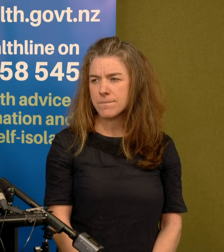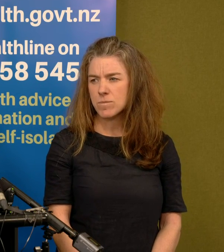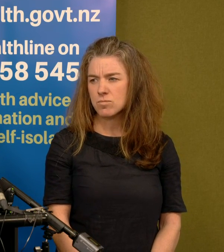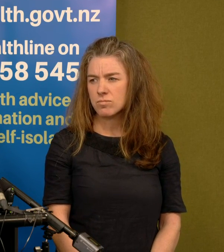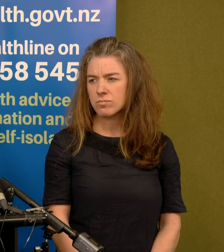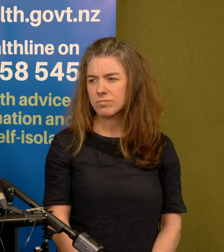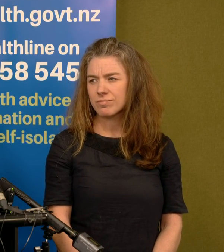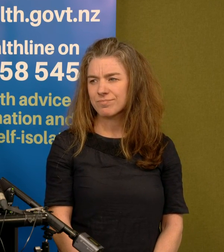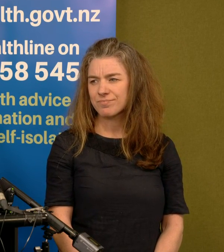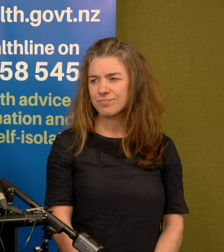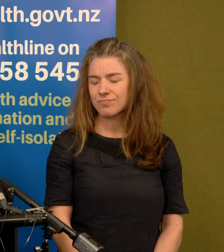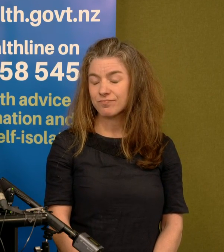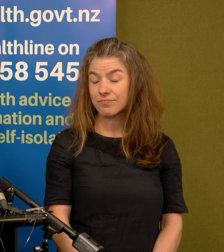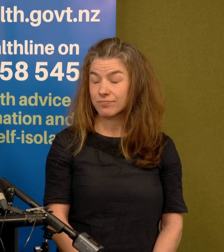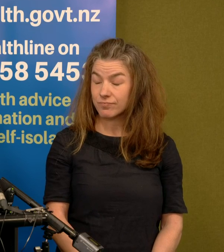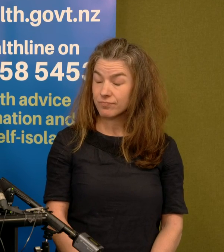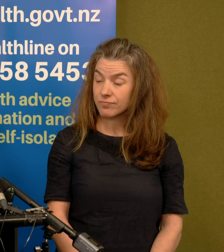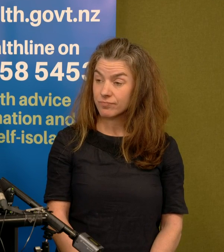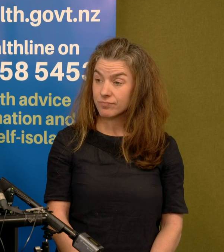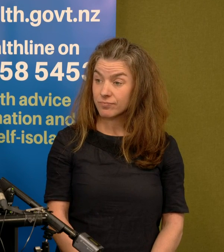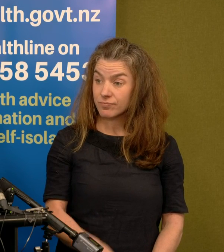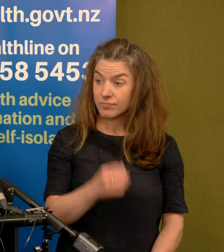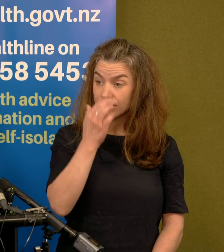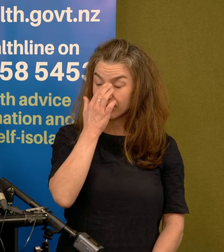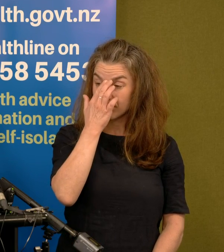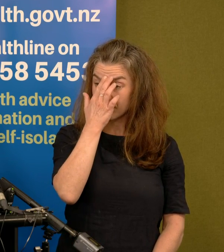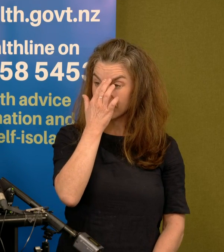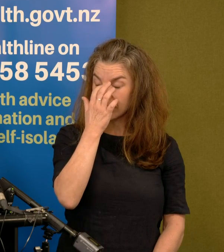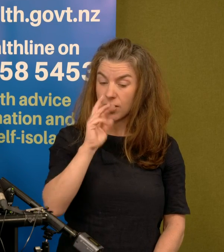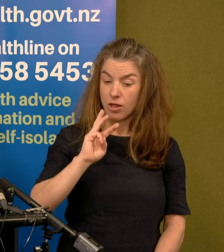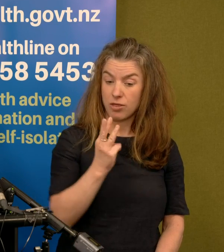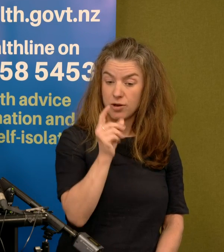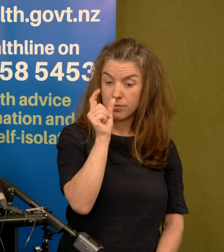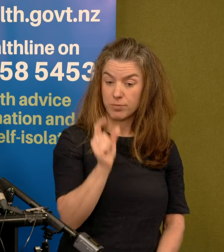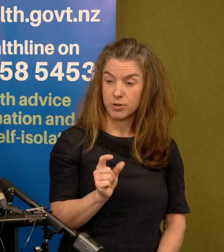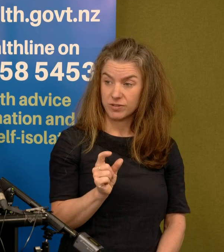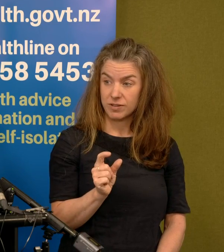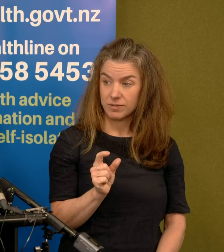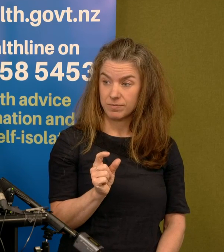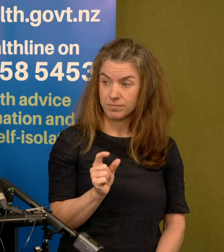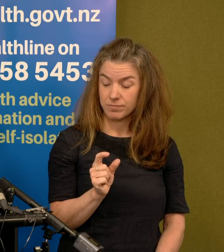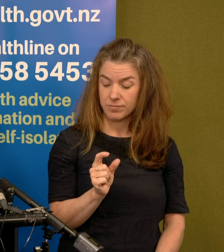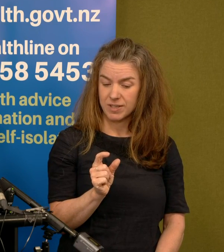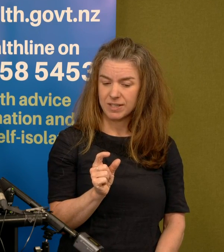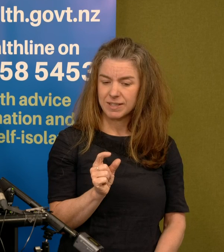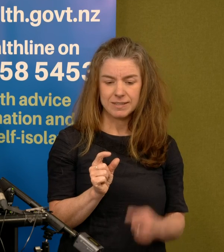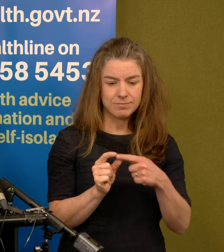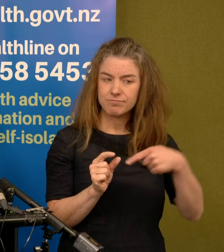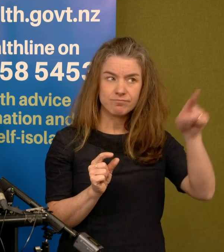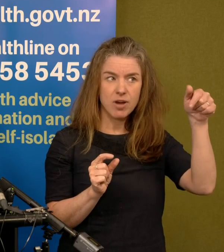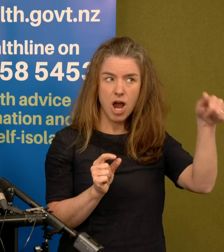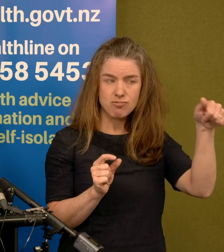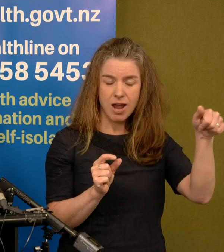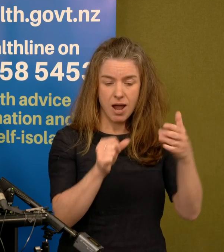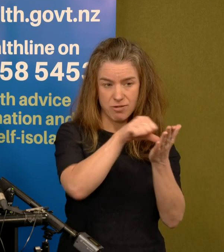the third person who is now confirmed, yes. And there was a family member who you think is now recovered.